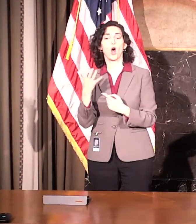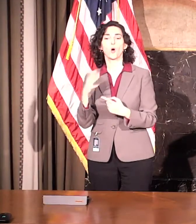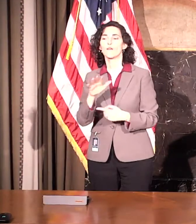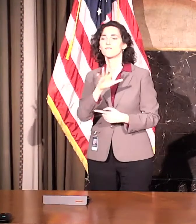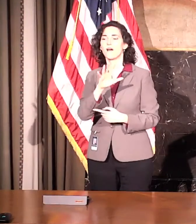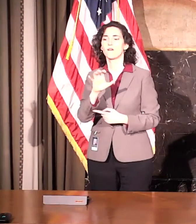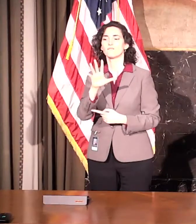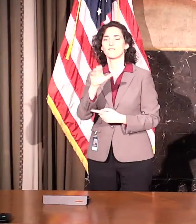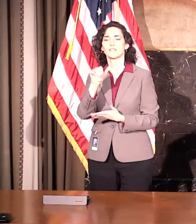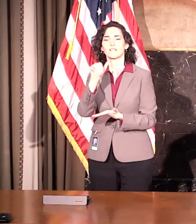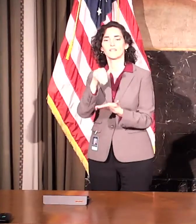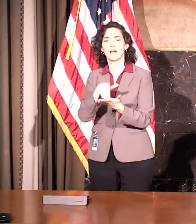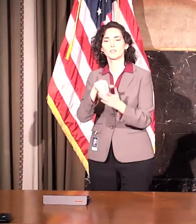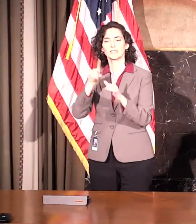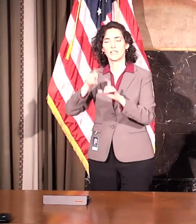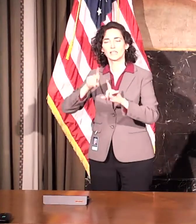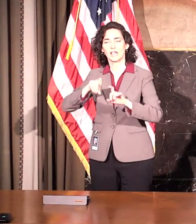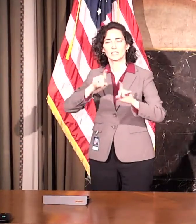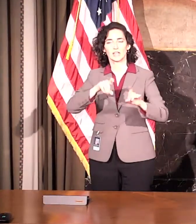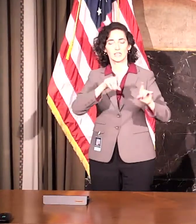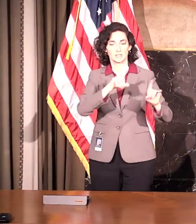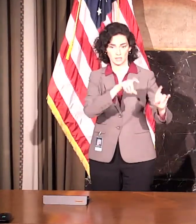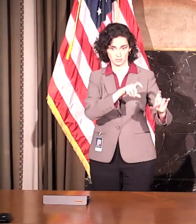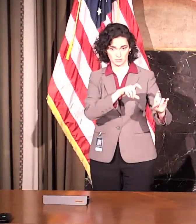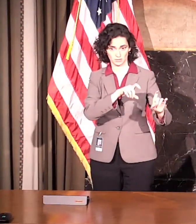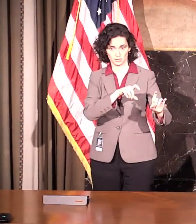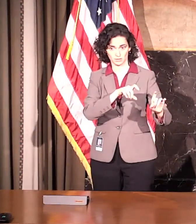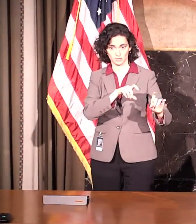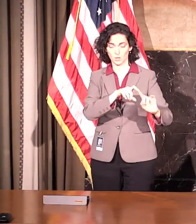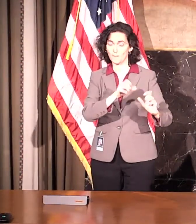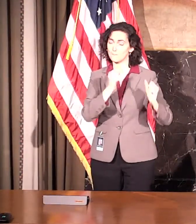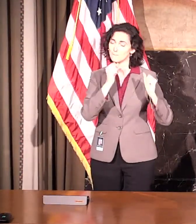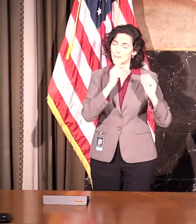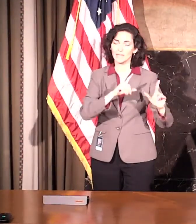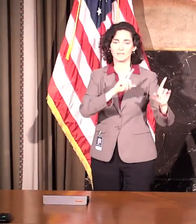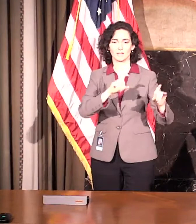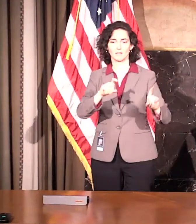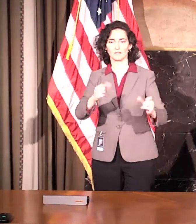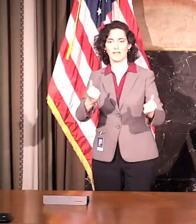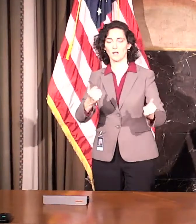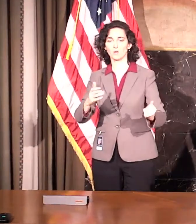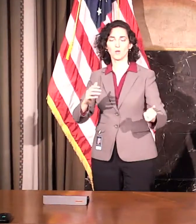550,000 tests that we're reporting in the month of December. We've never been that high before.